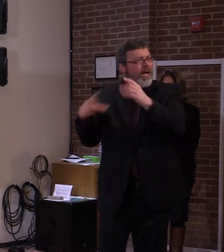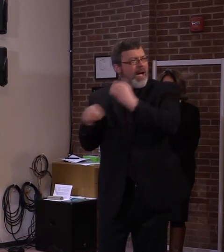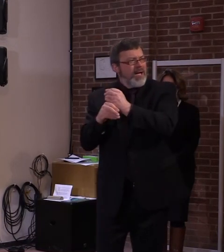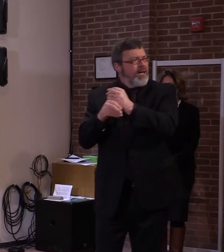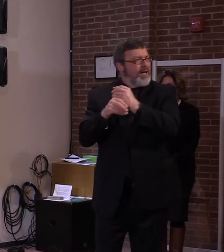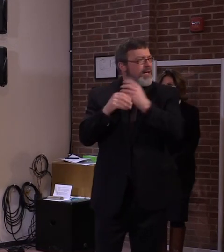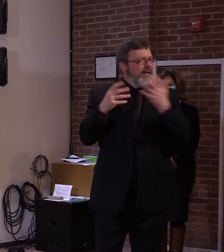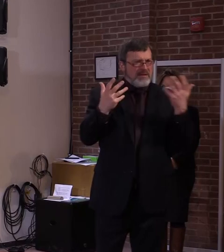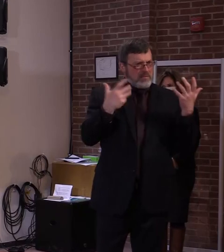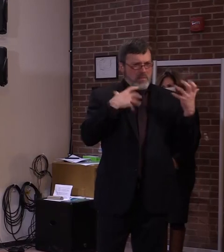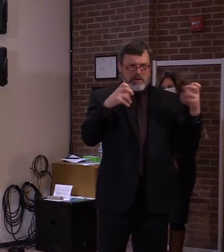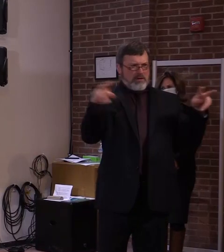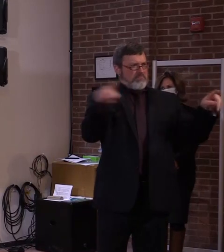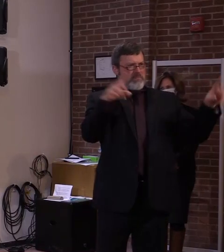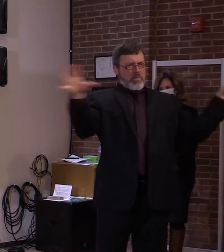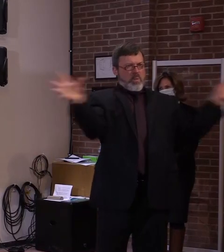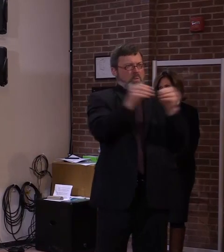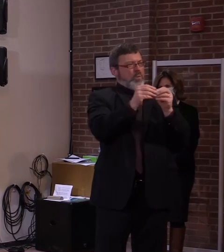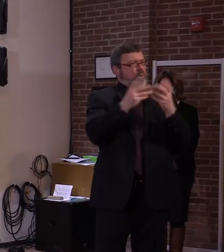Go ahead,